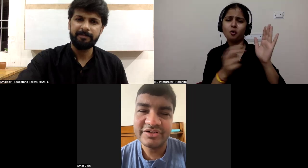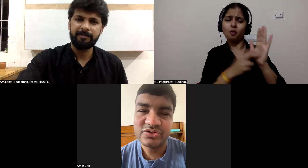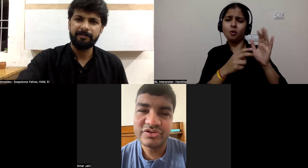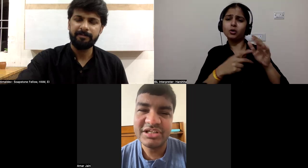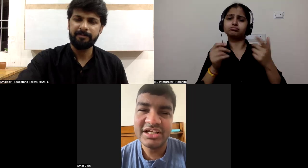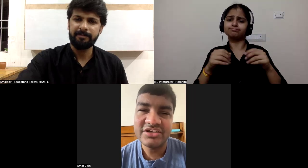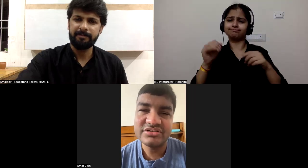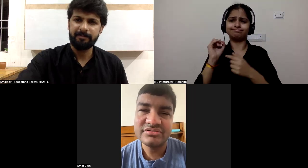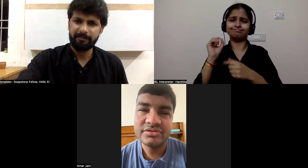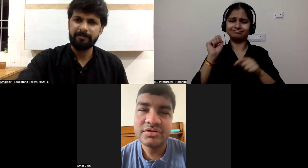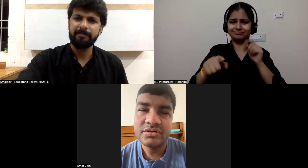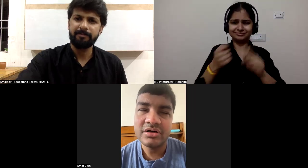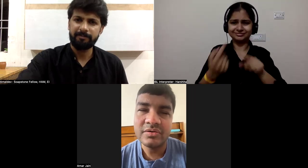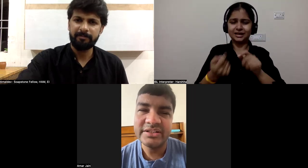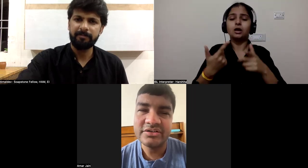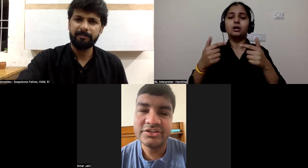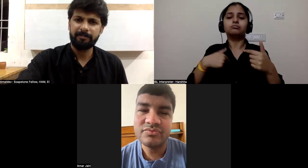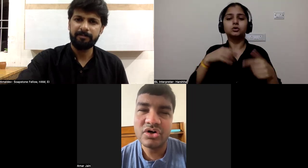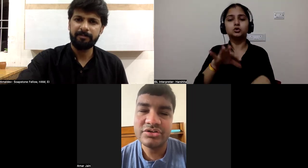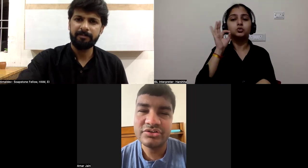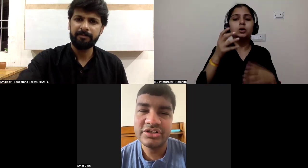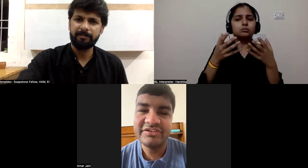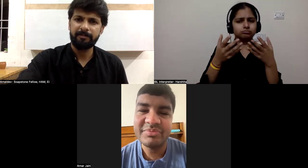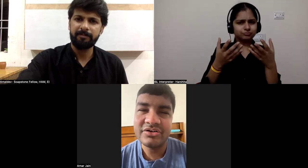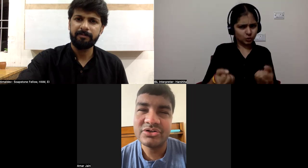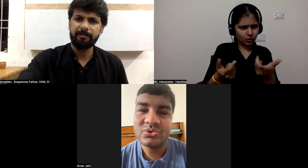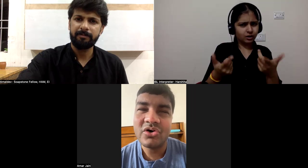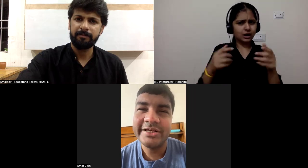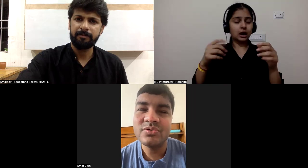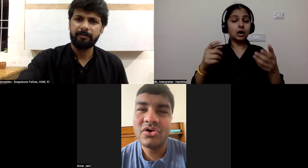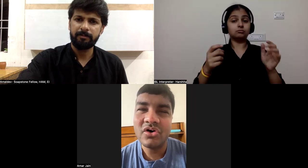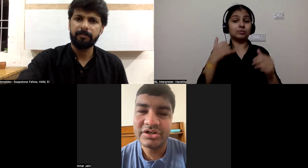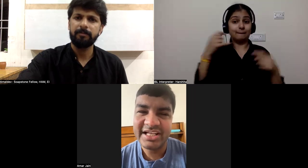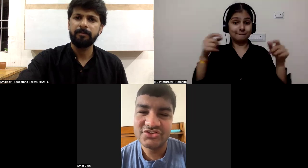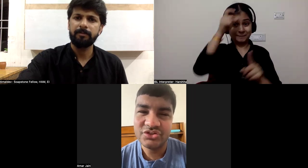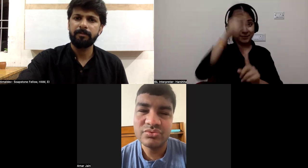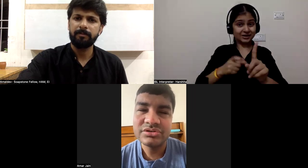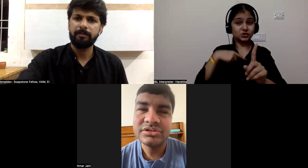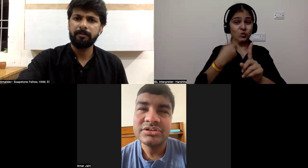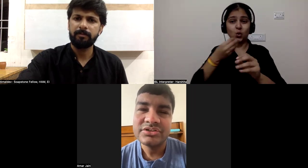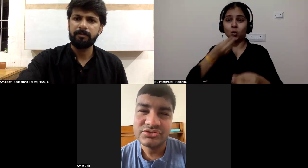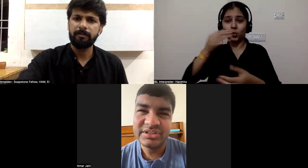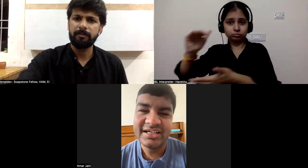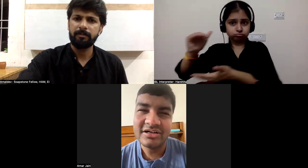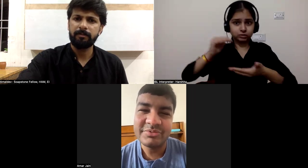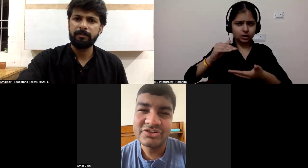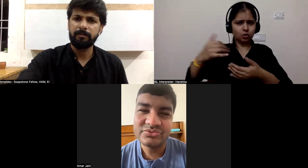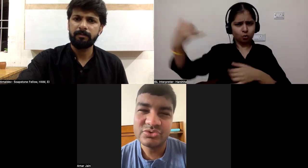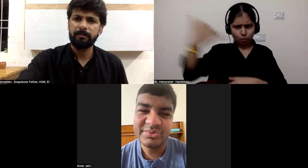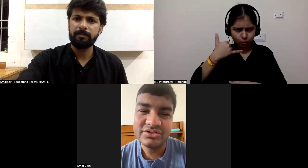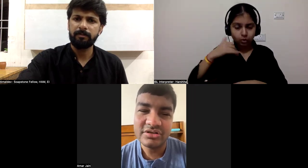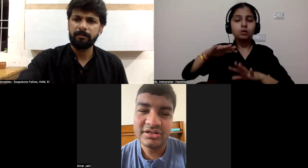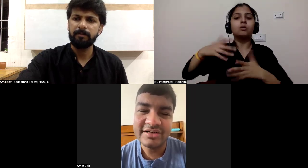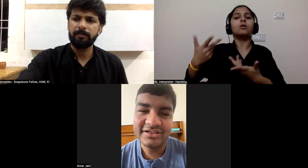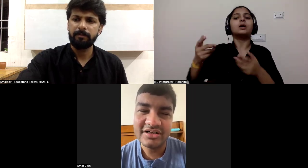their preference of communication, whether you want the delivery partner to call you or text you, so that a person